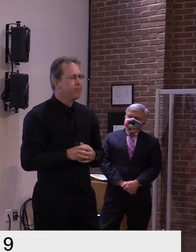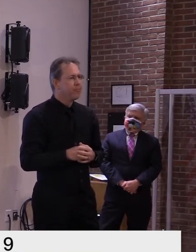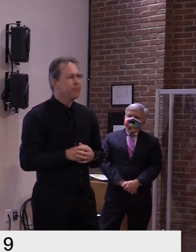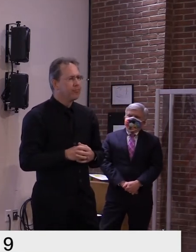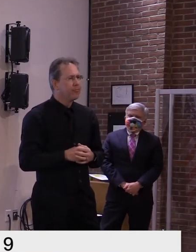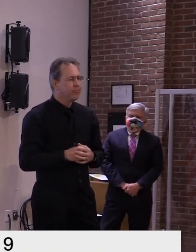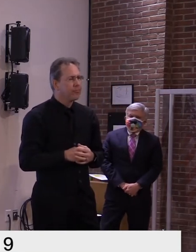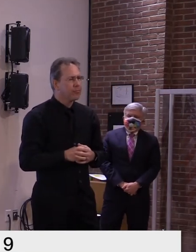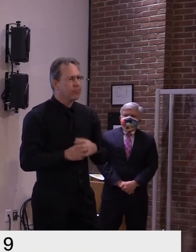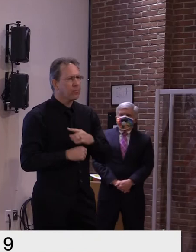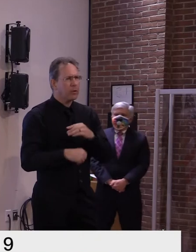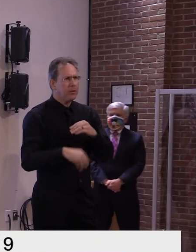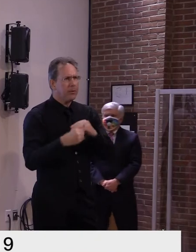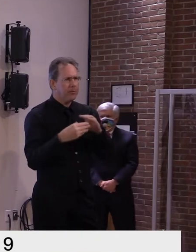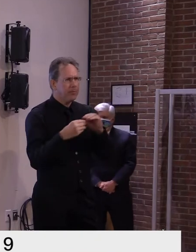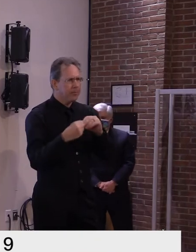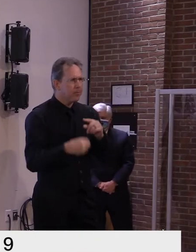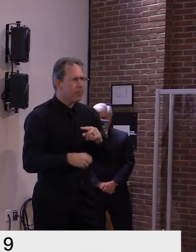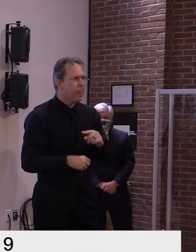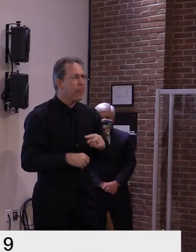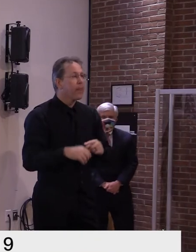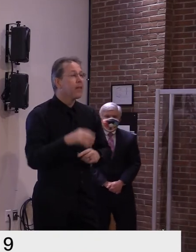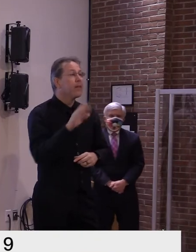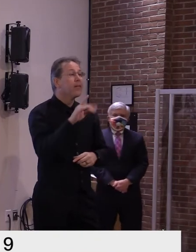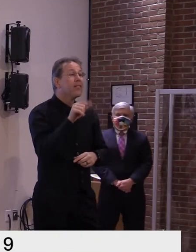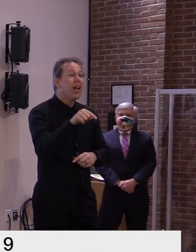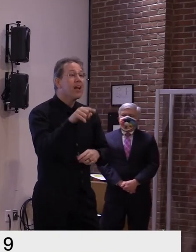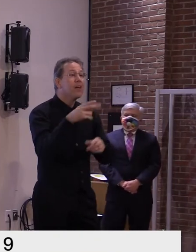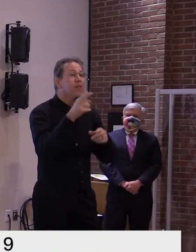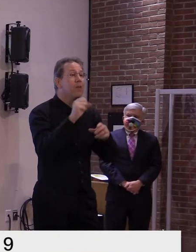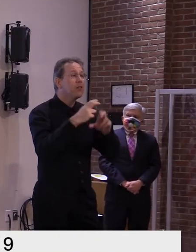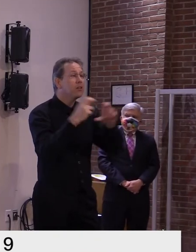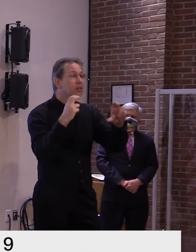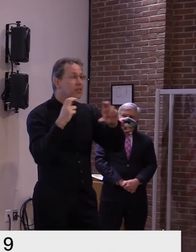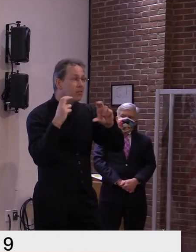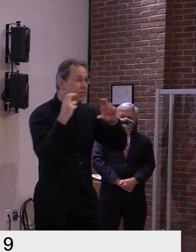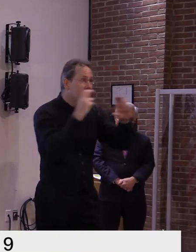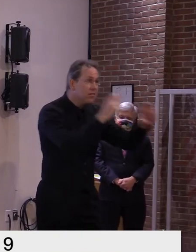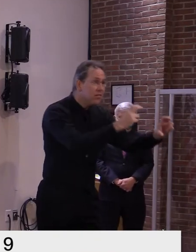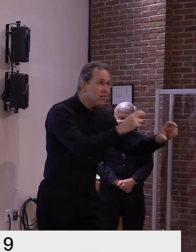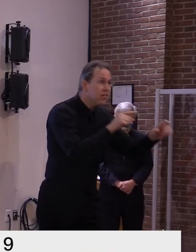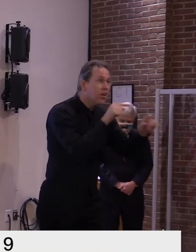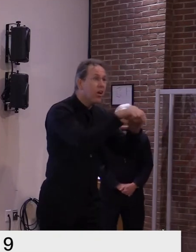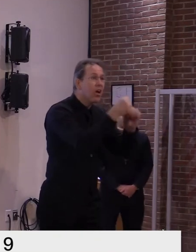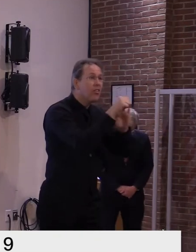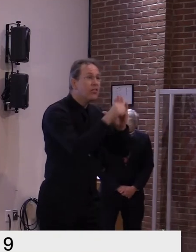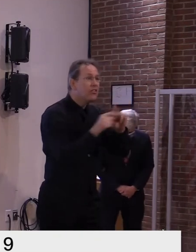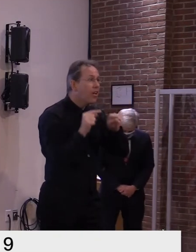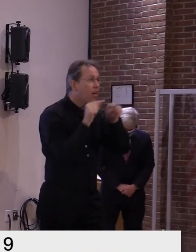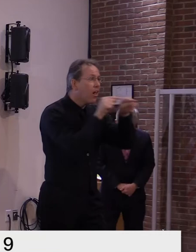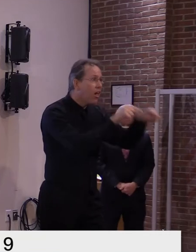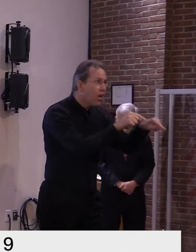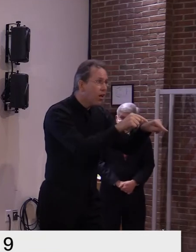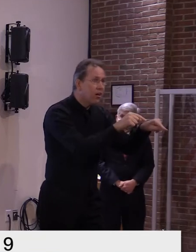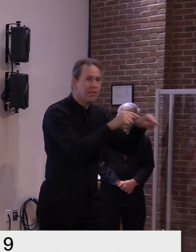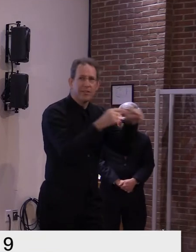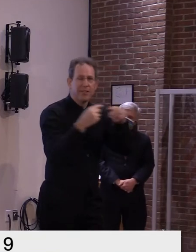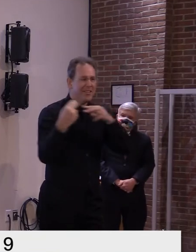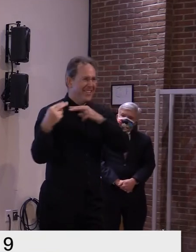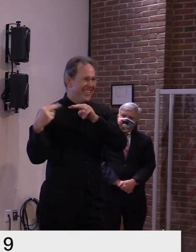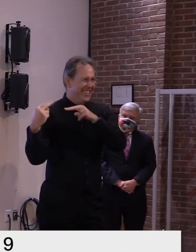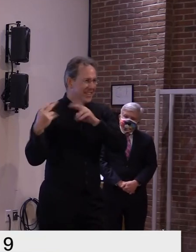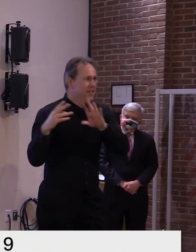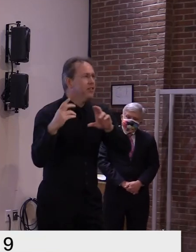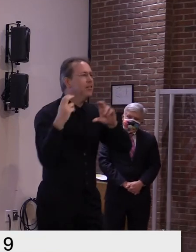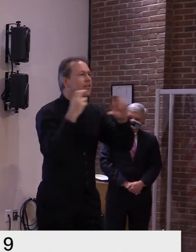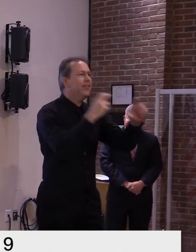And at the very least, because they've traveled out of state, our guidance in the state of Vermont is you must quarantine